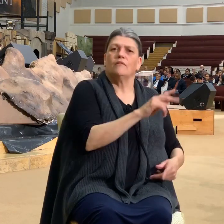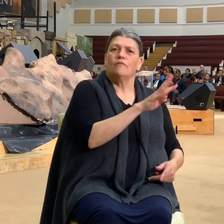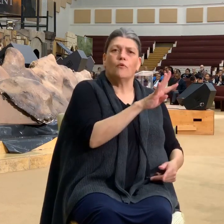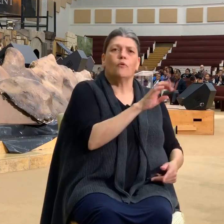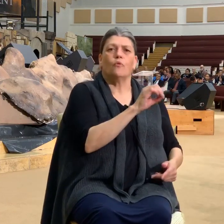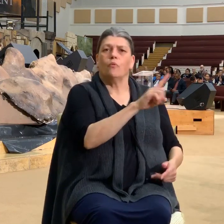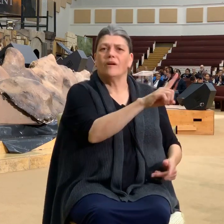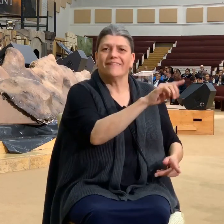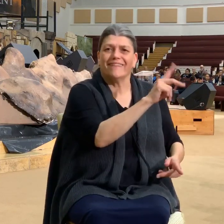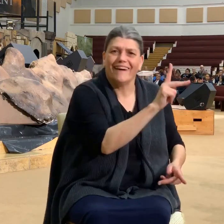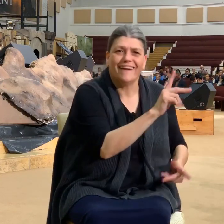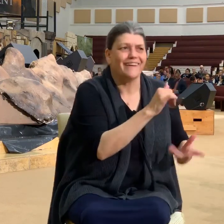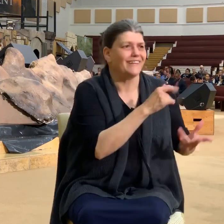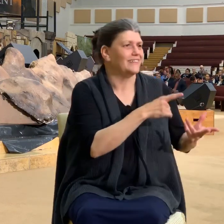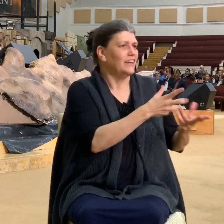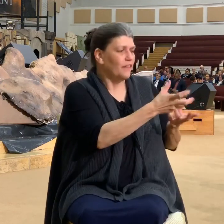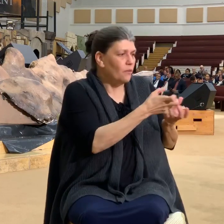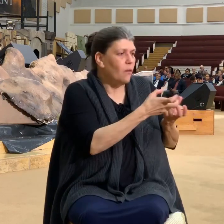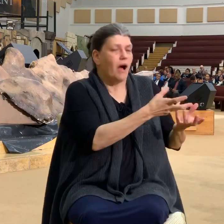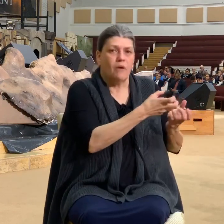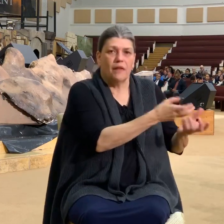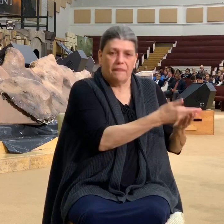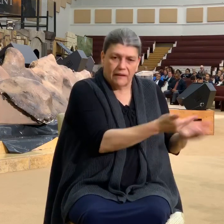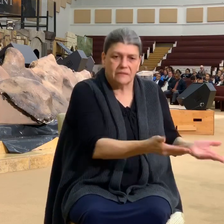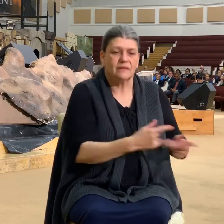something radically different with you and your family.